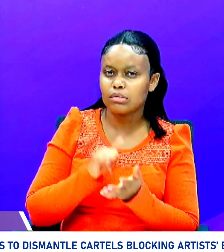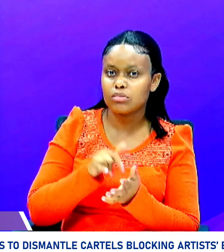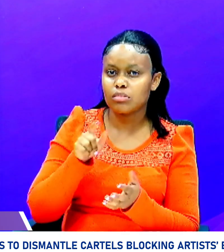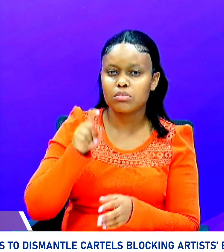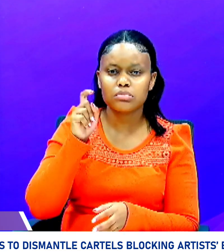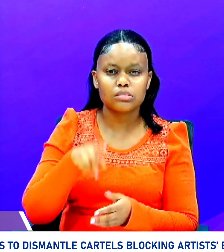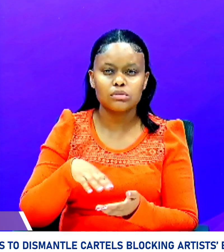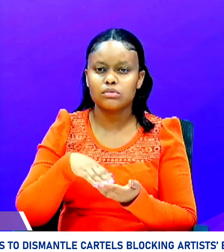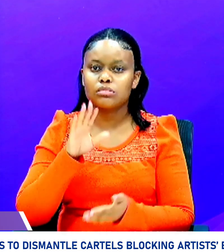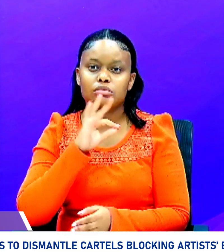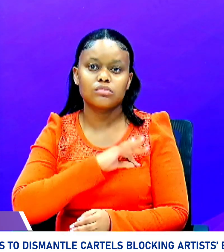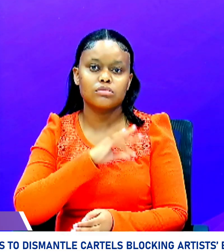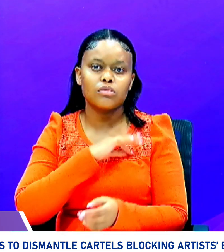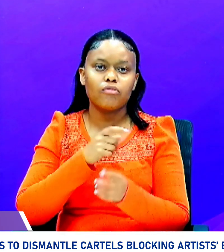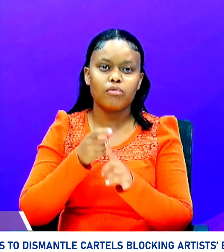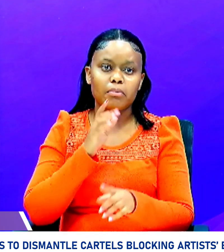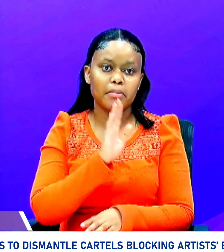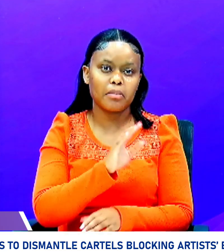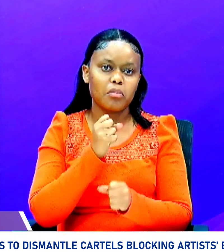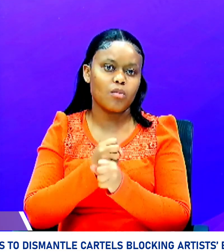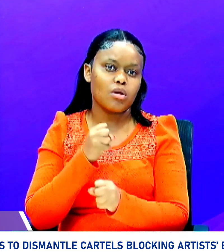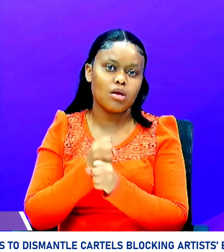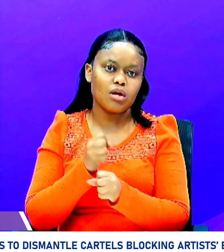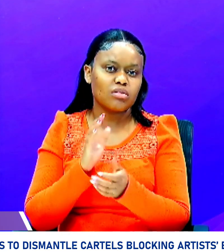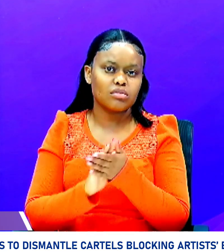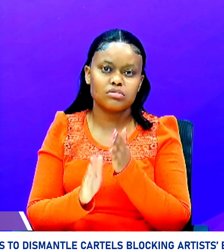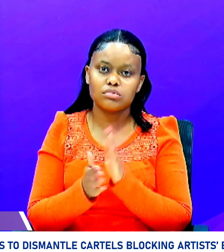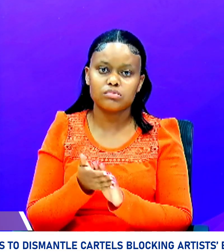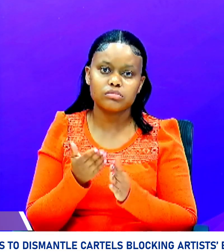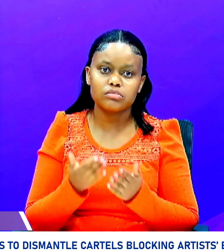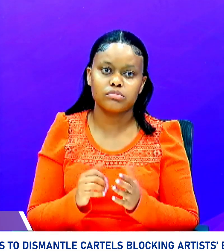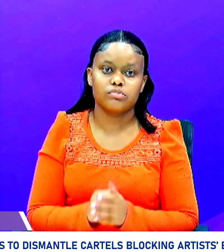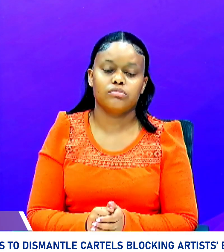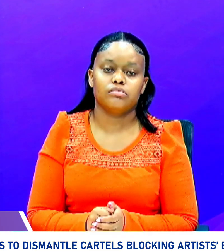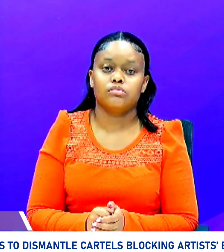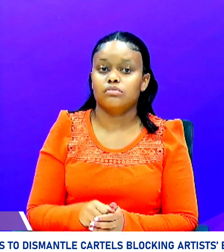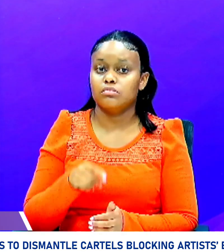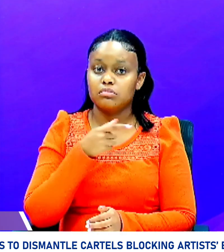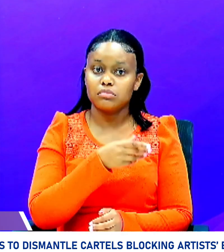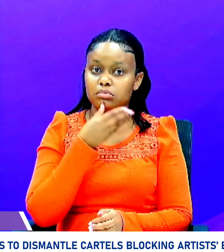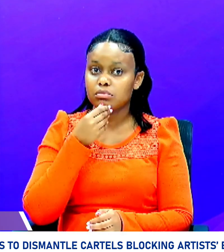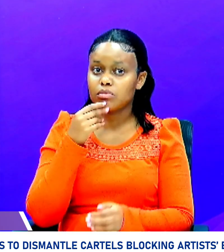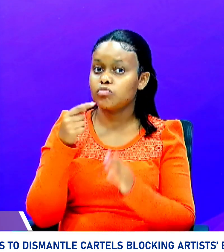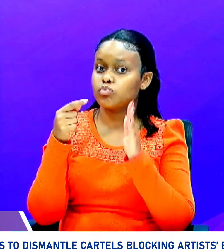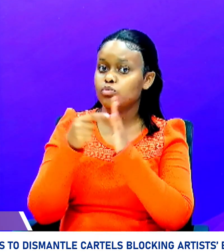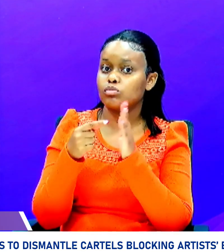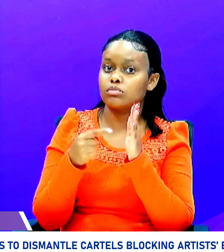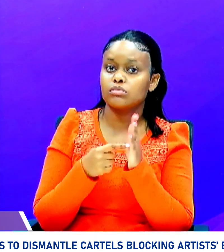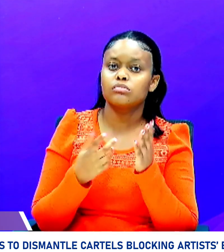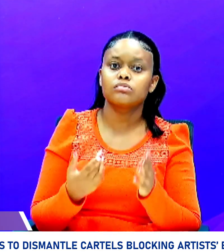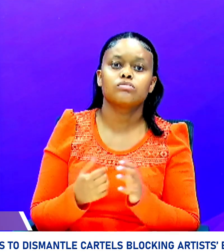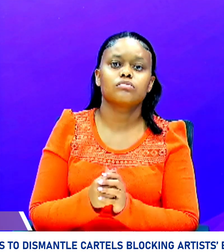interests seeking to derail reforms in the creative sector. He stressed that artists must